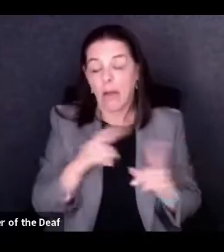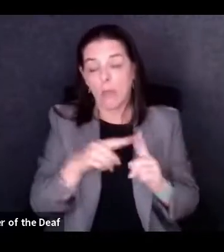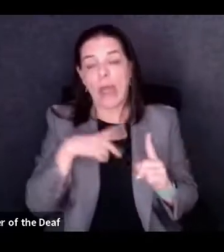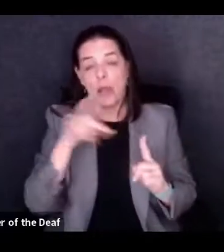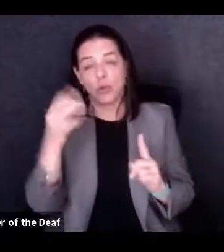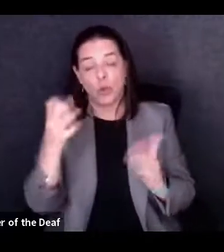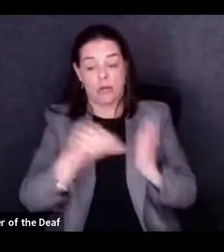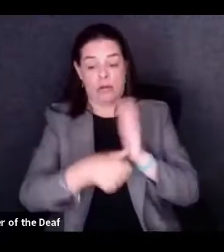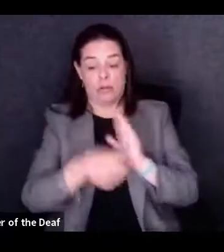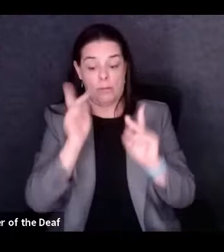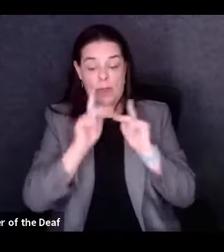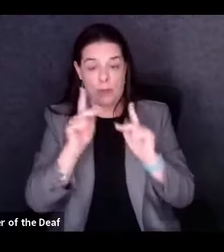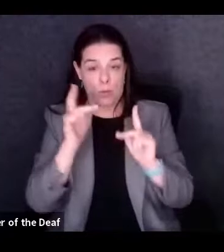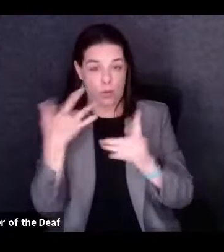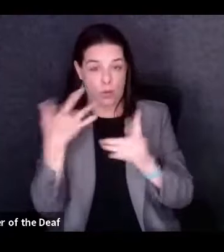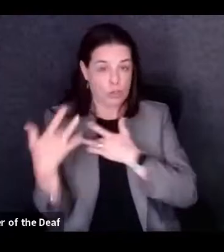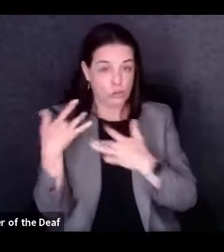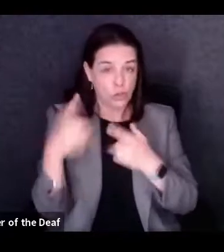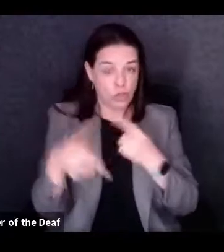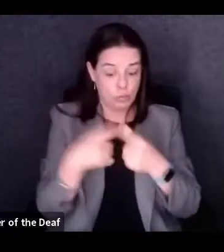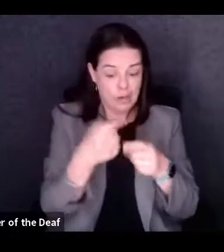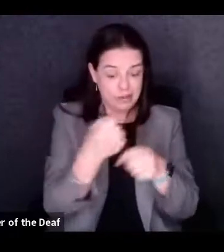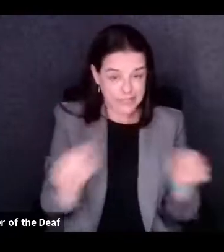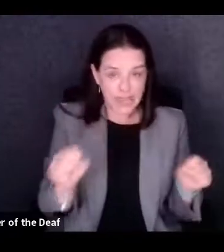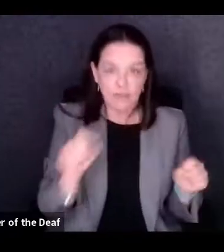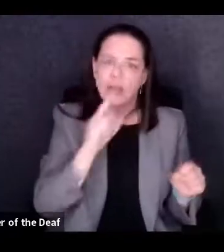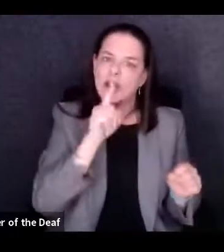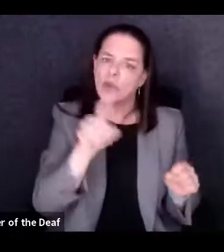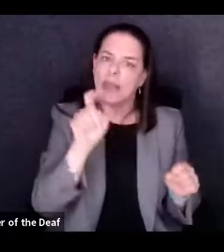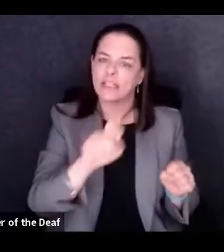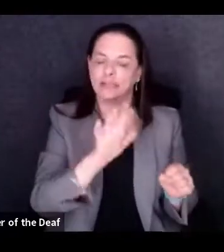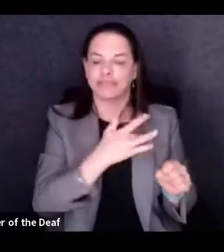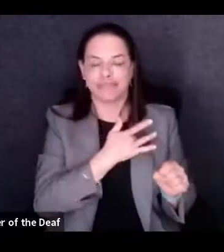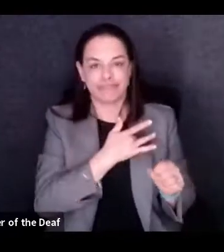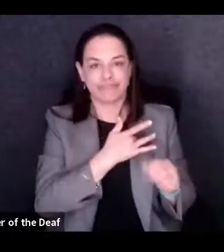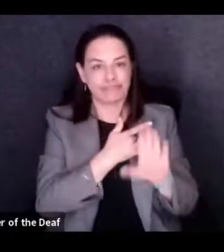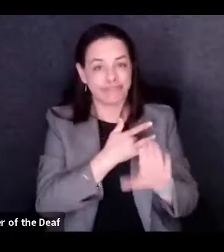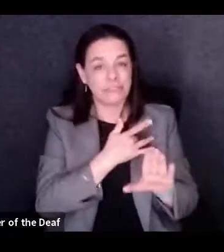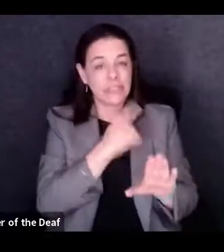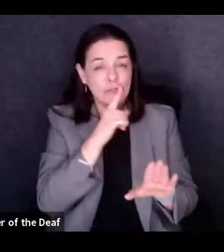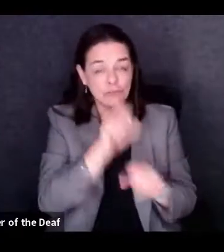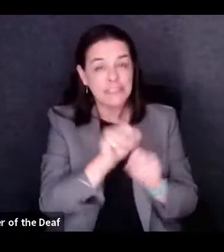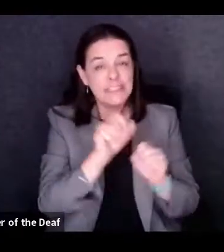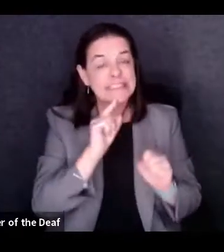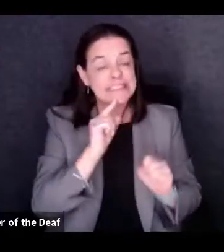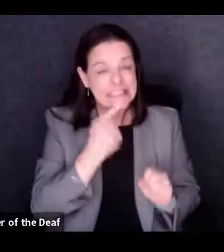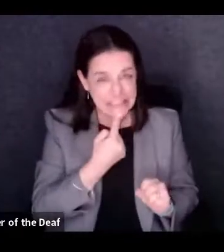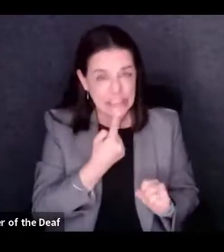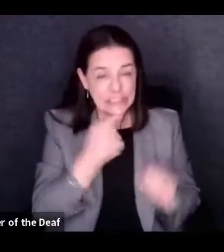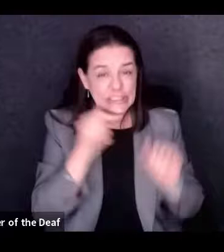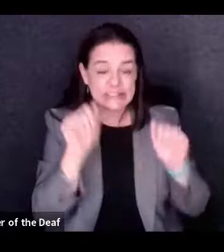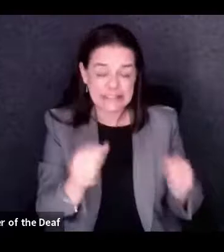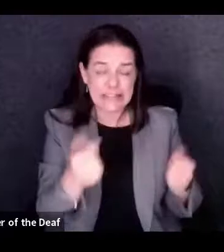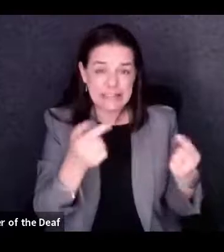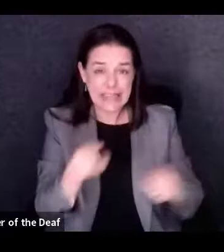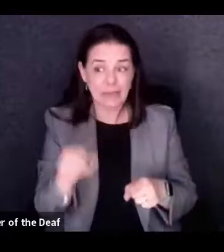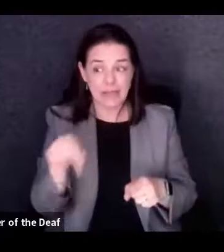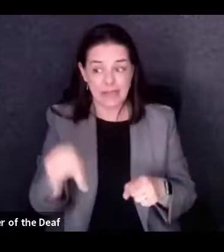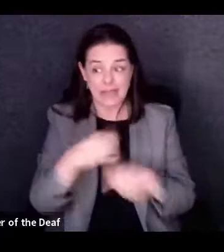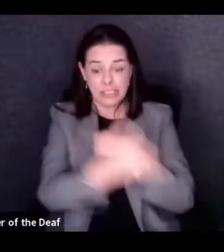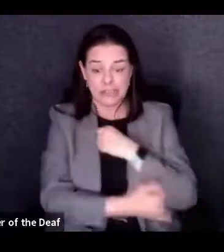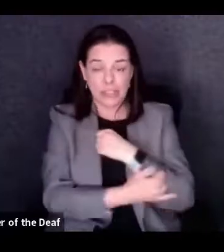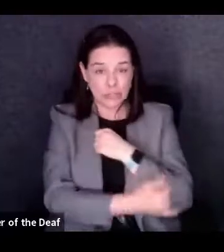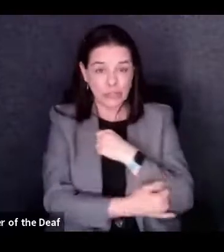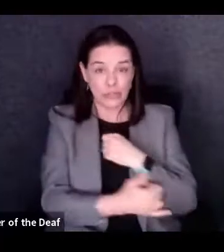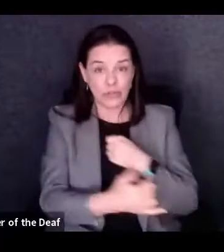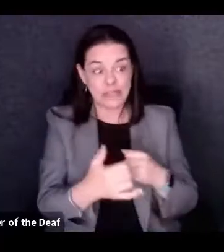that are concerned about safety of vaccines should really take to heart how serious I think it's been demonstrated that this country is taking the